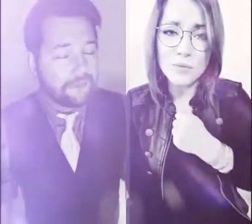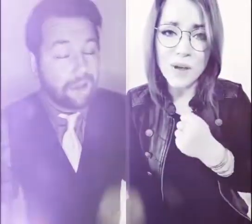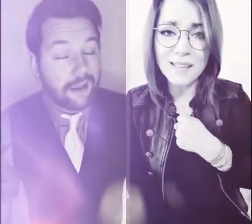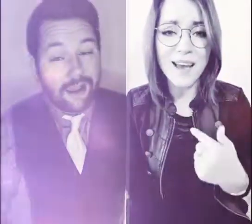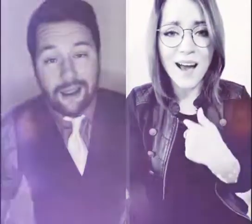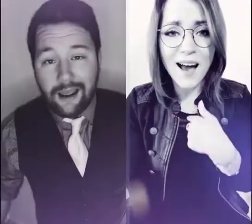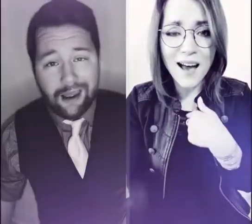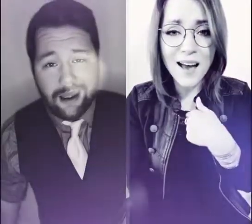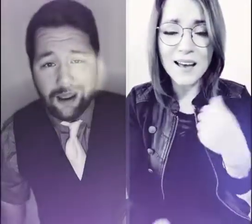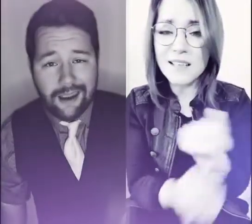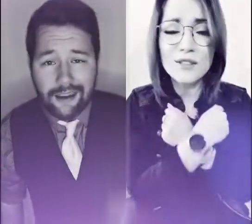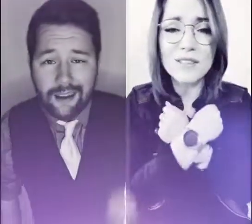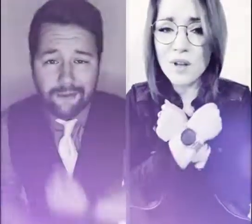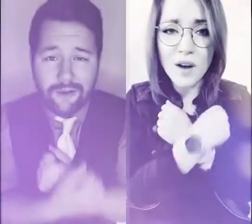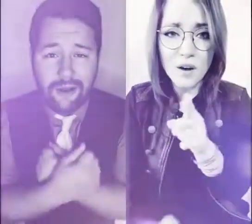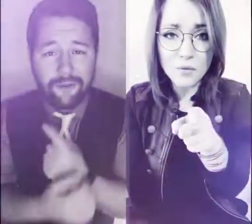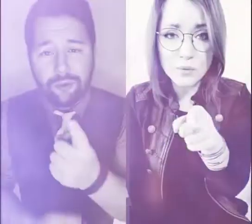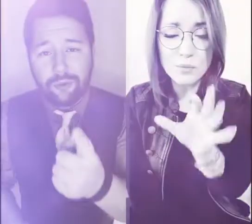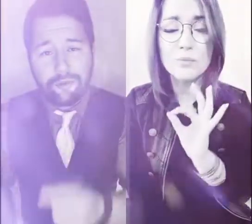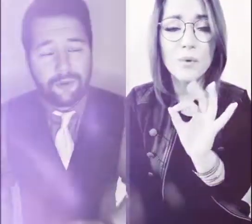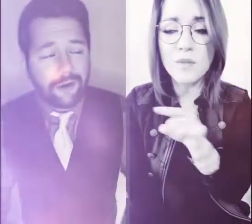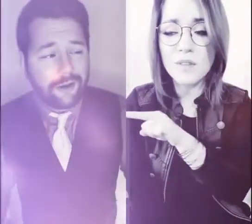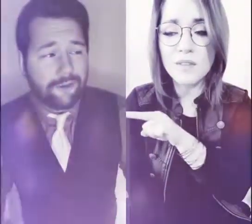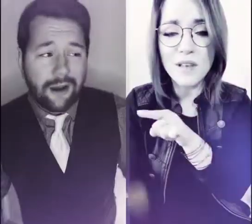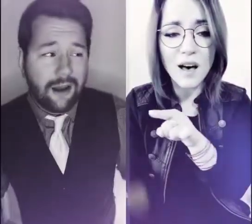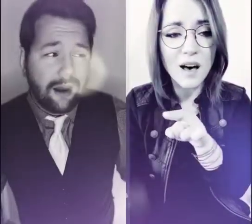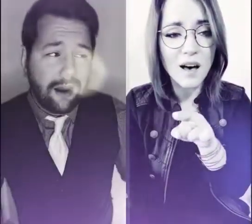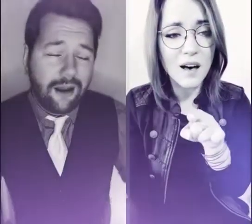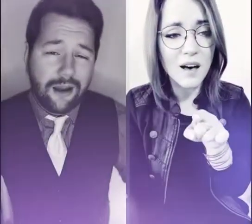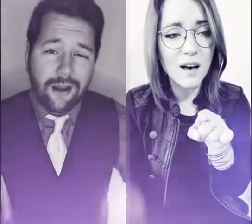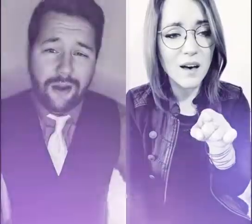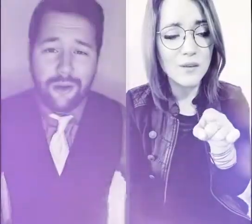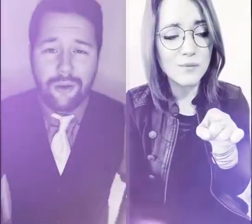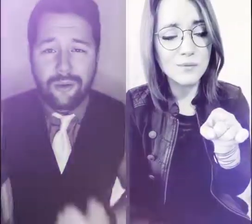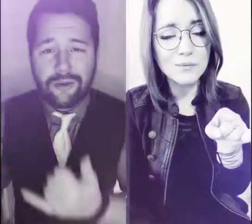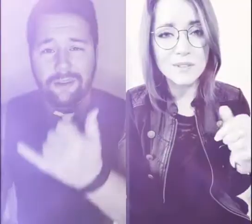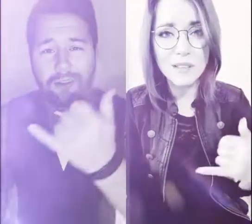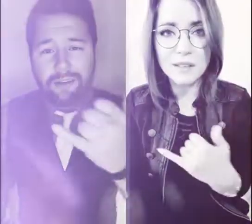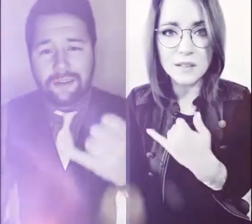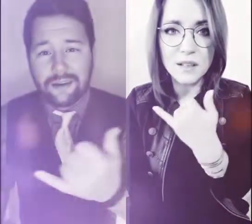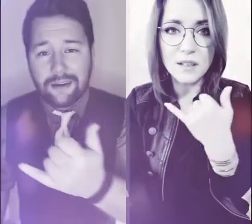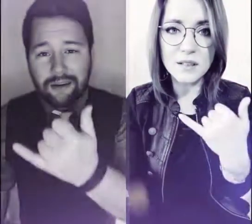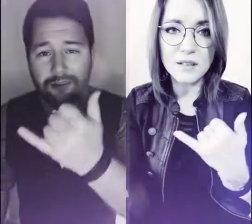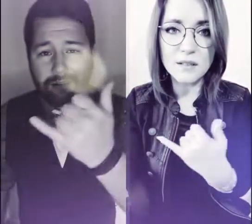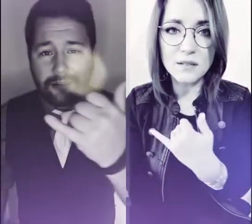afraid I have loved you for a thousand years